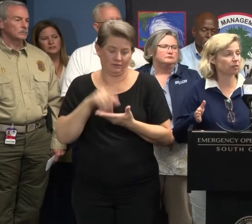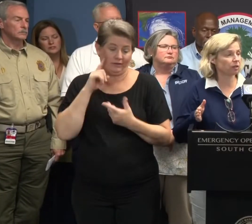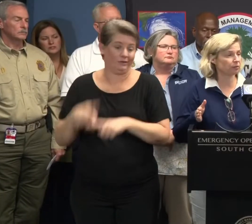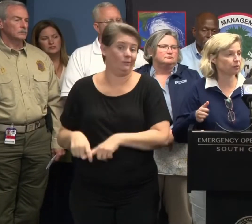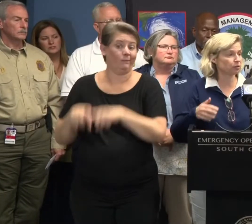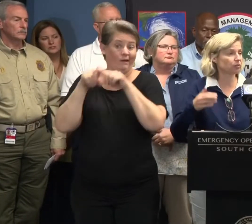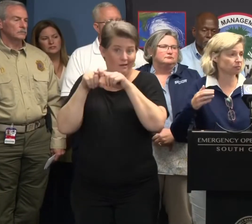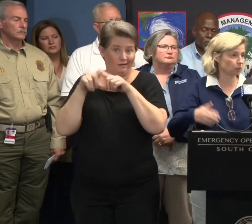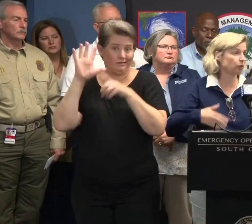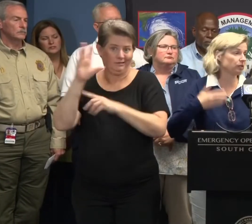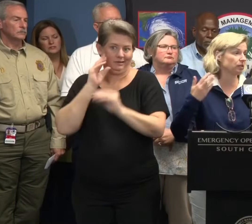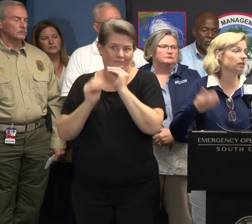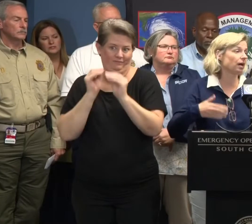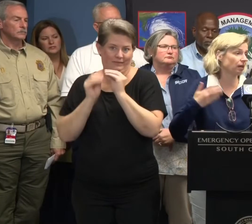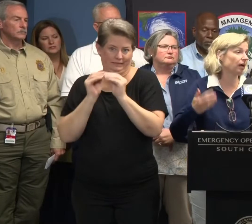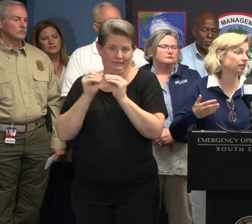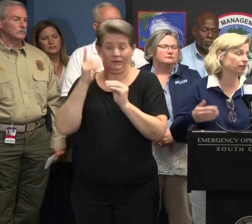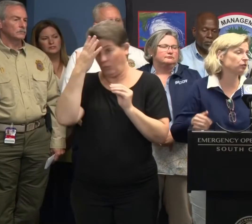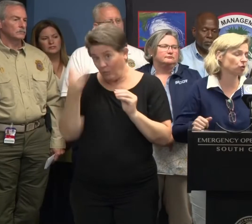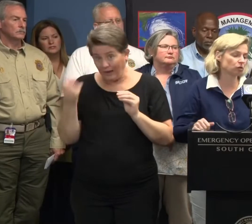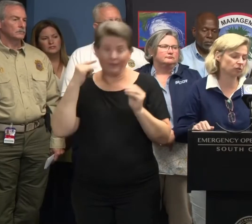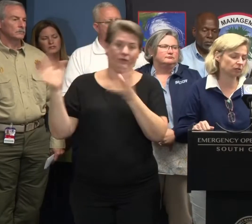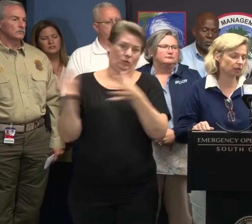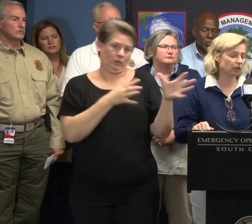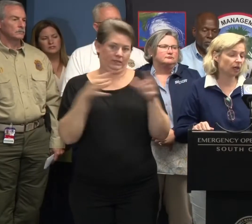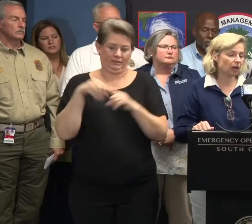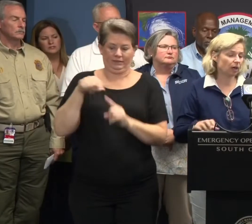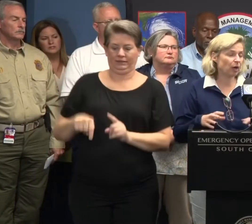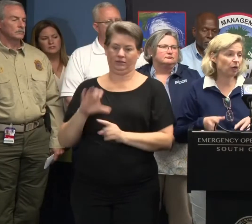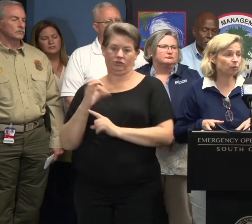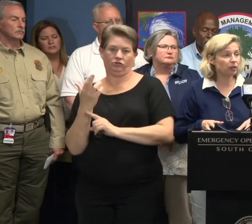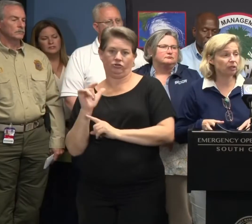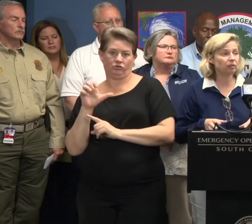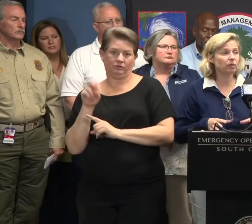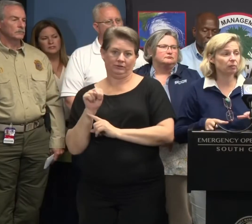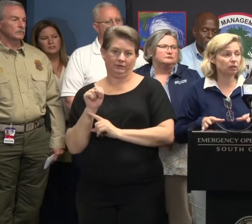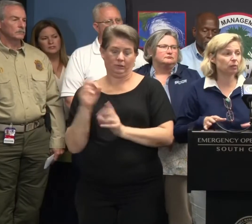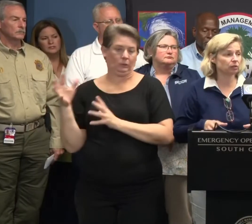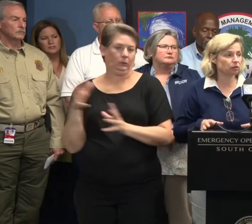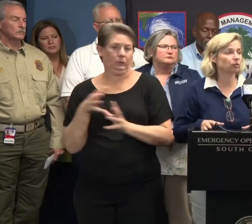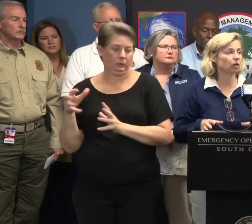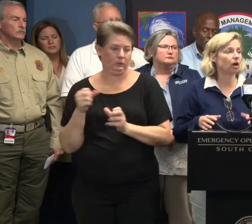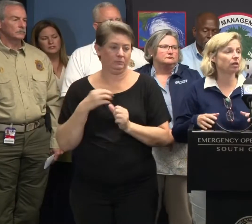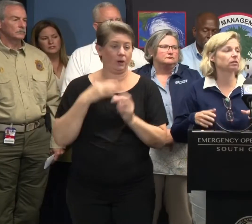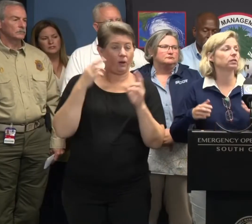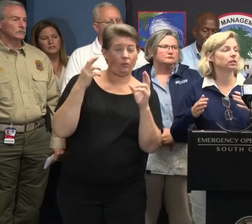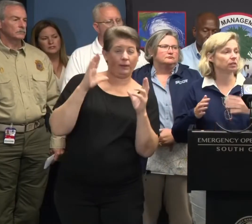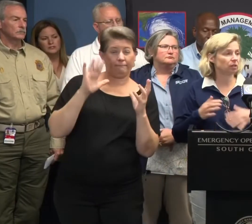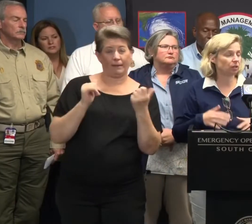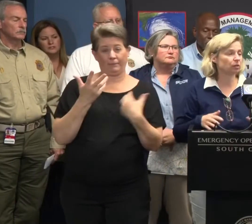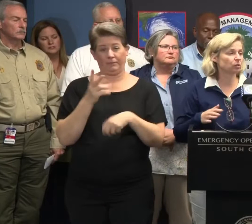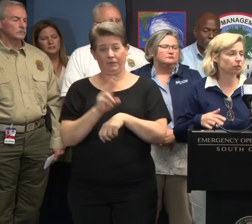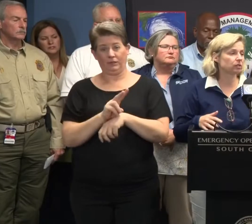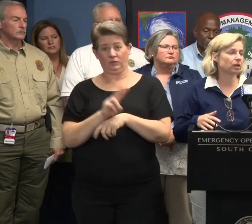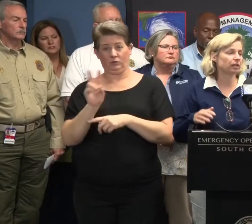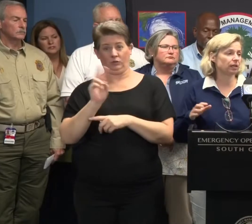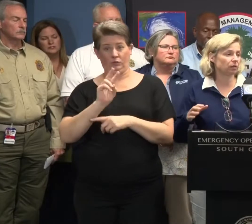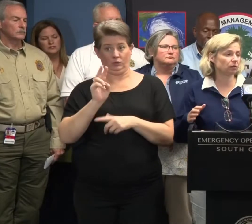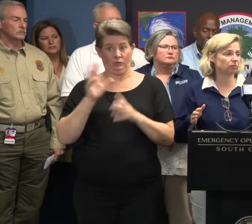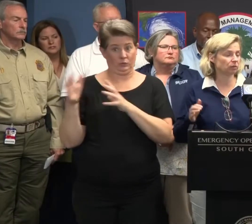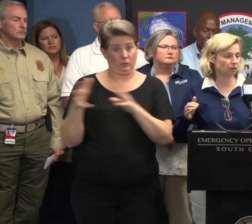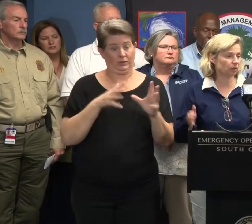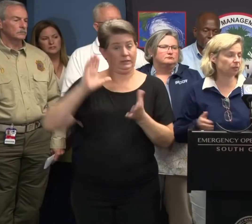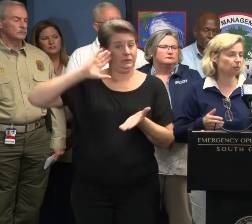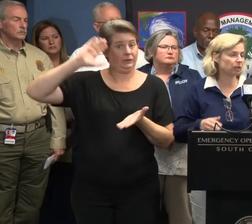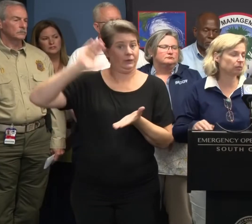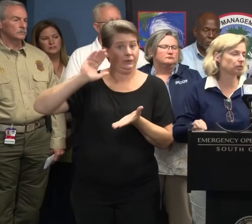restoration efforts. The winds had gotten high enough in Charleston. I'm hoping maybe around 2 o'clock, as the winds die